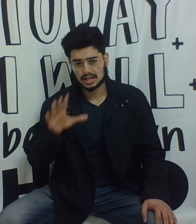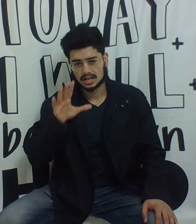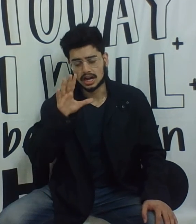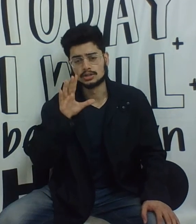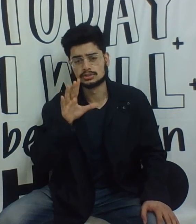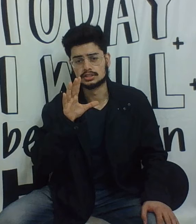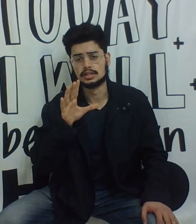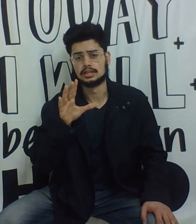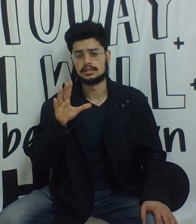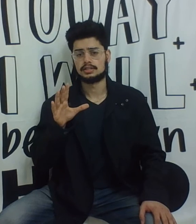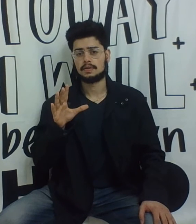I understand